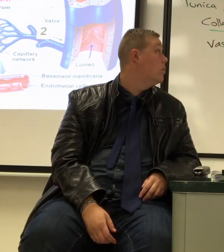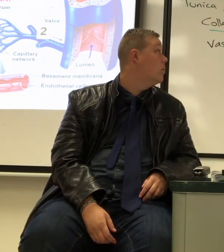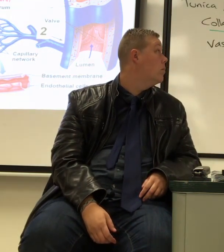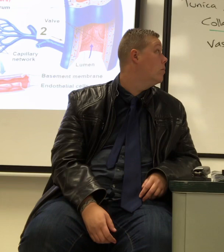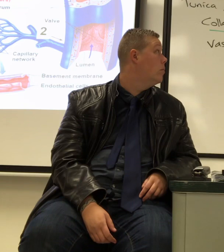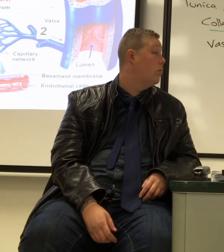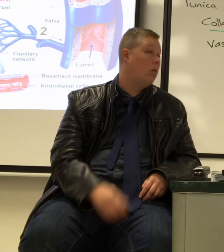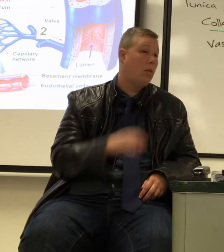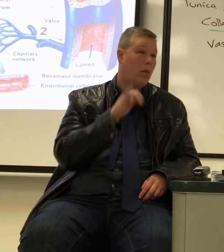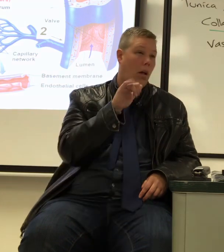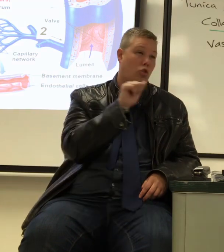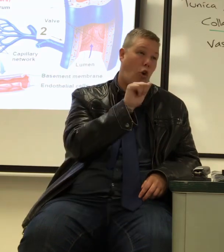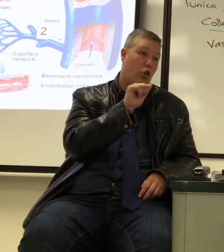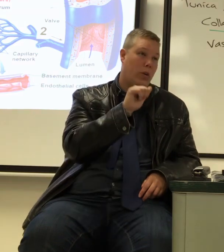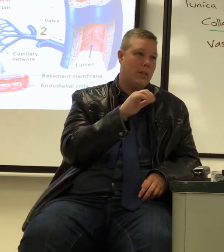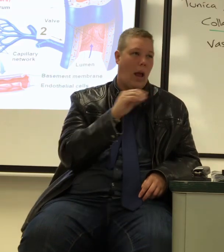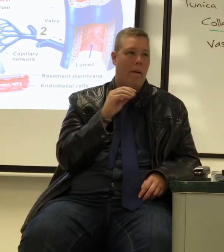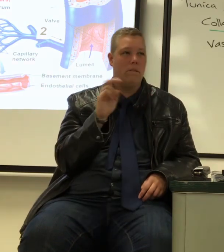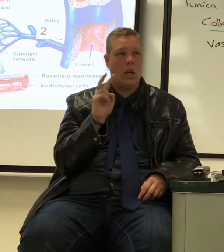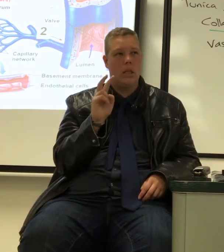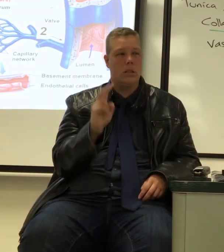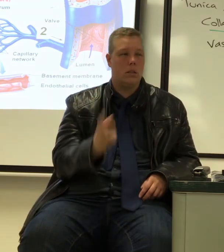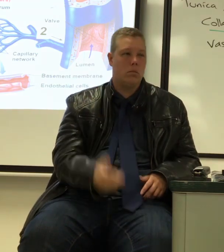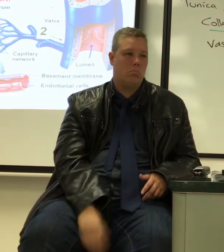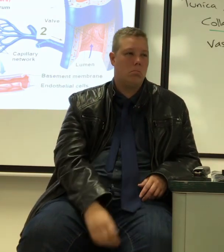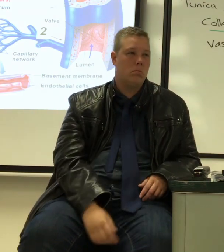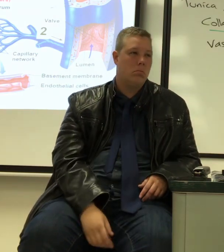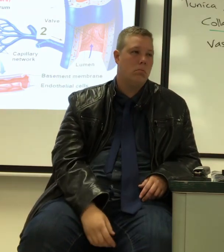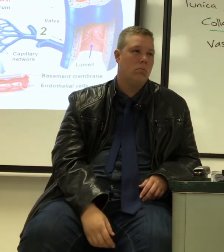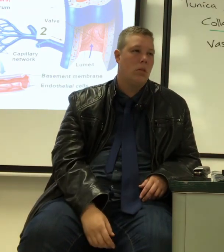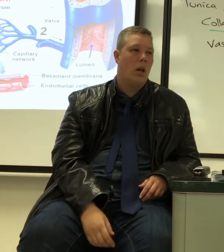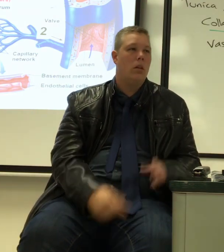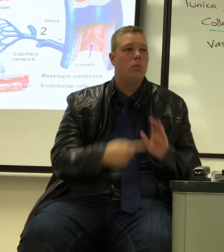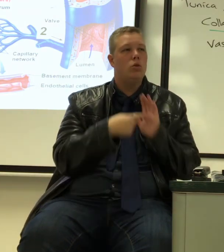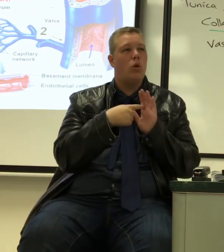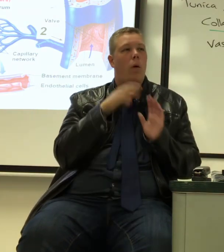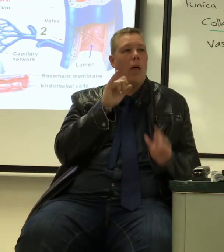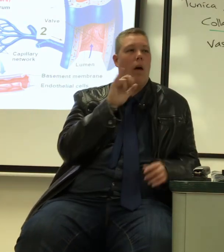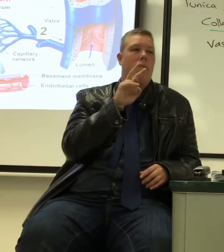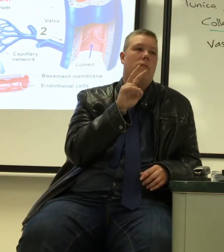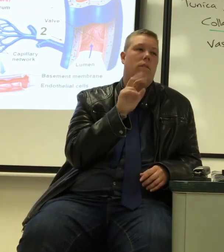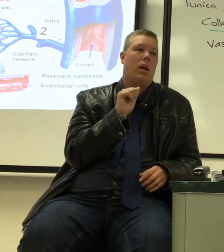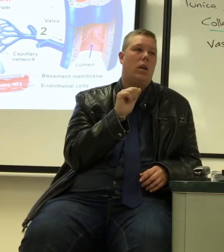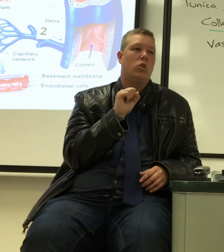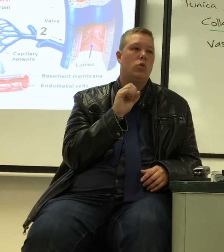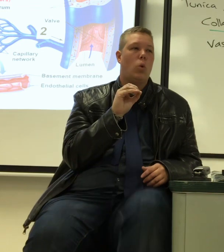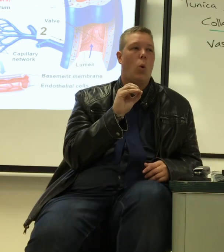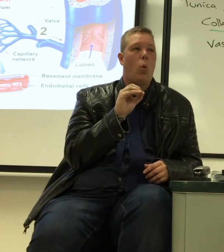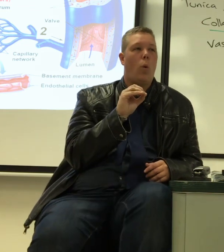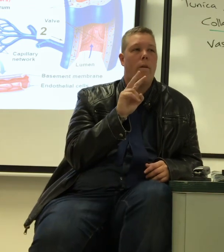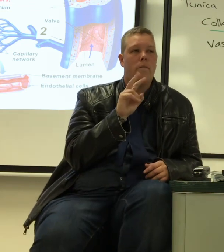And I'll draw some small veins to symbolize the basal vasorum.